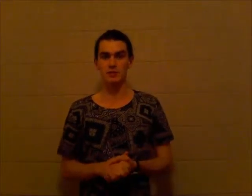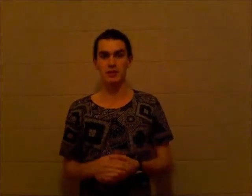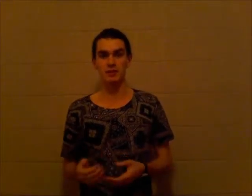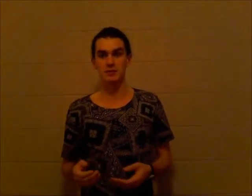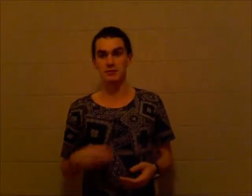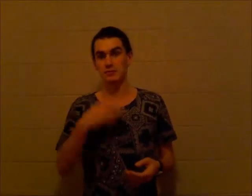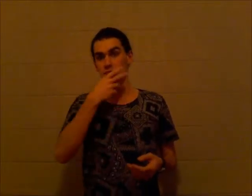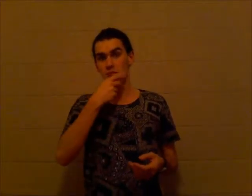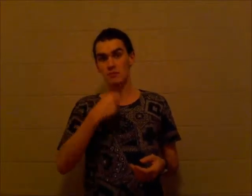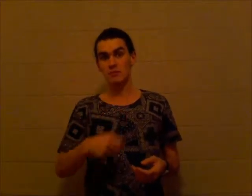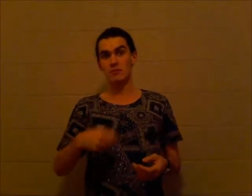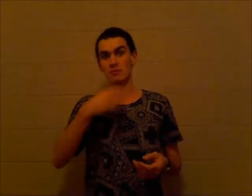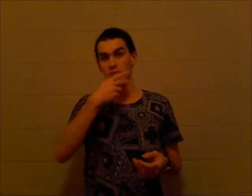I can